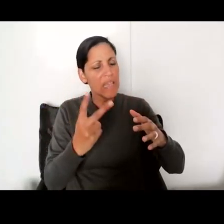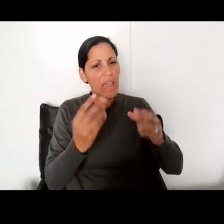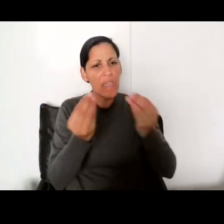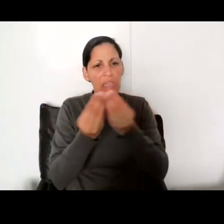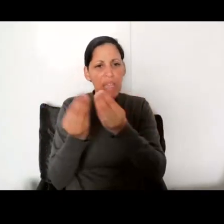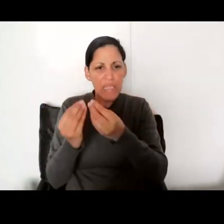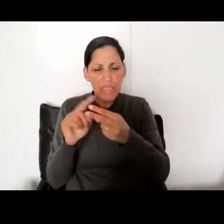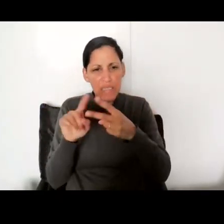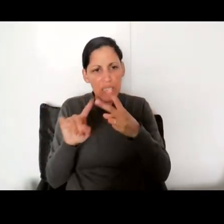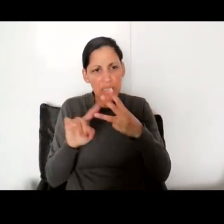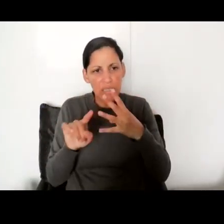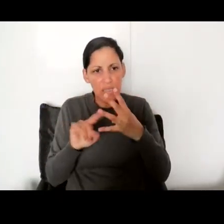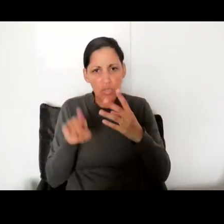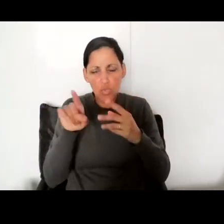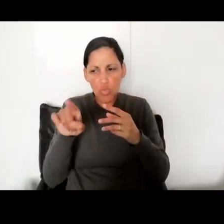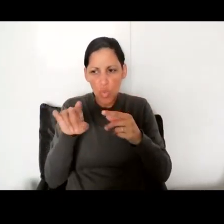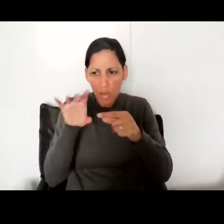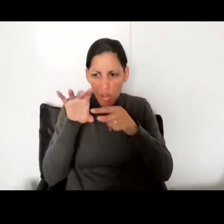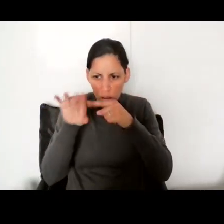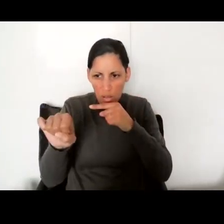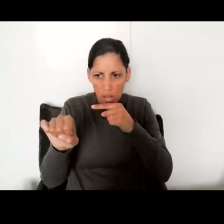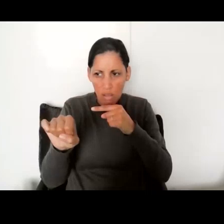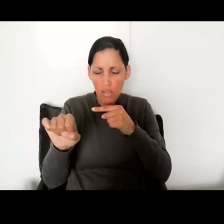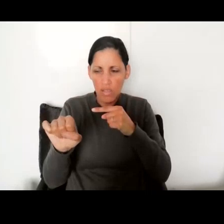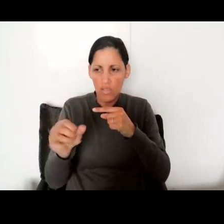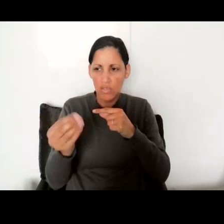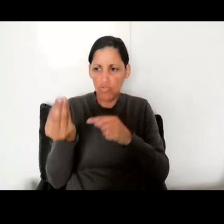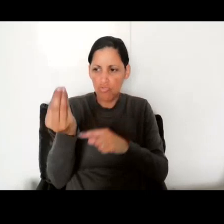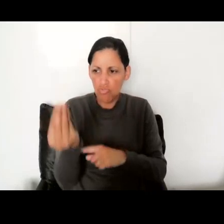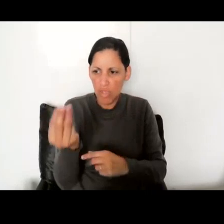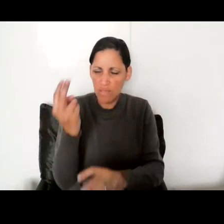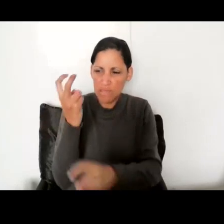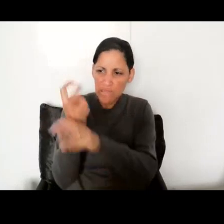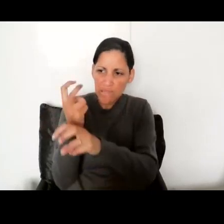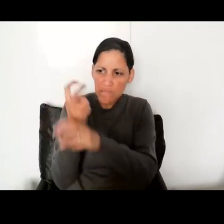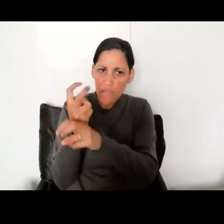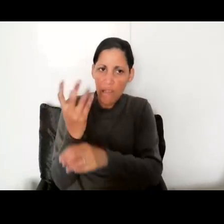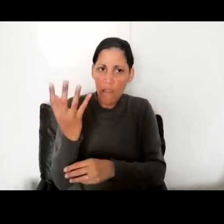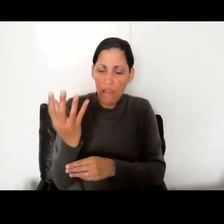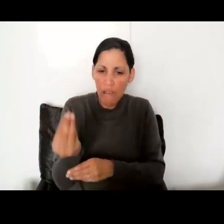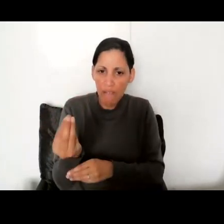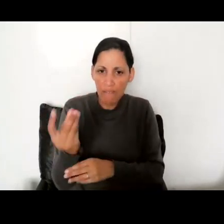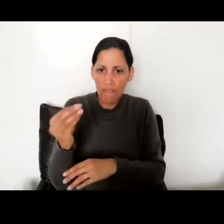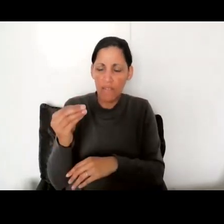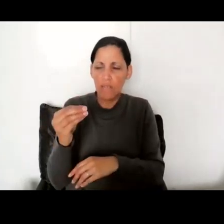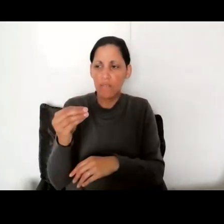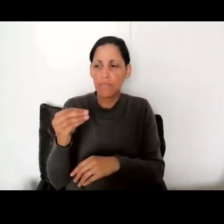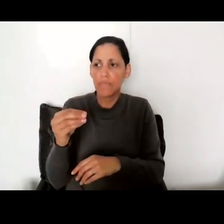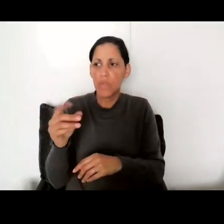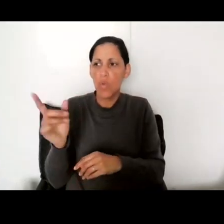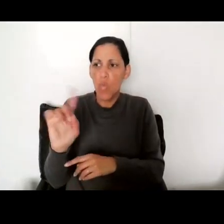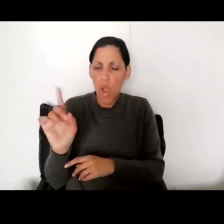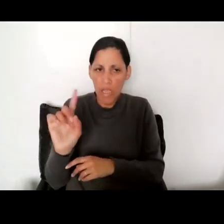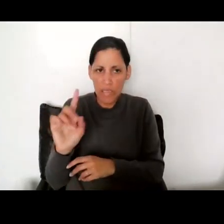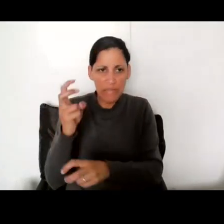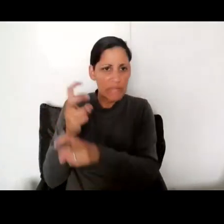to understand that the child has a difficulty. And some of the things that I'm noticing there, they